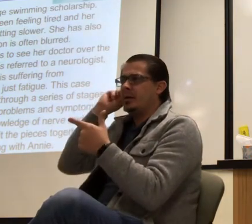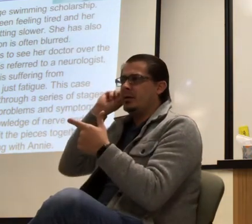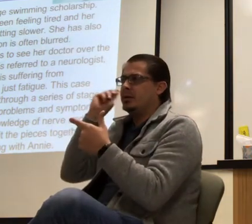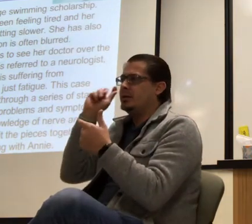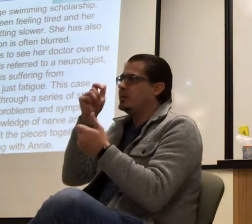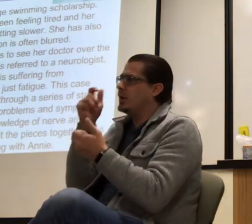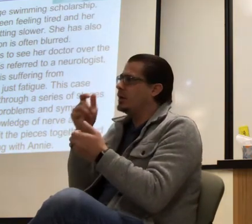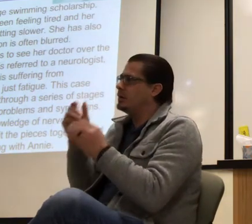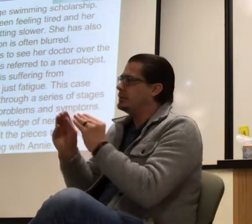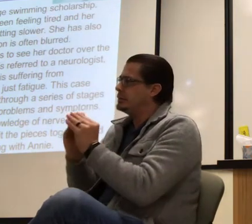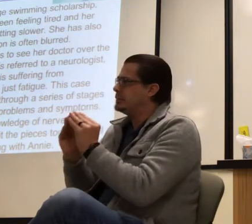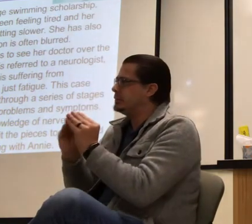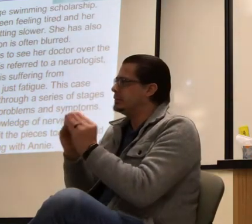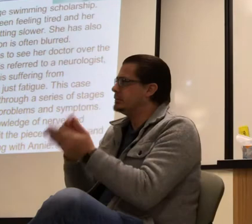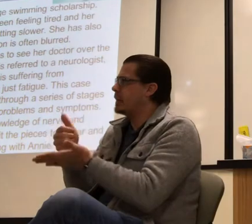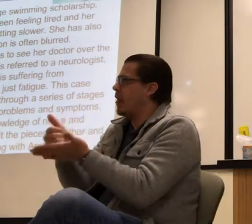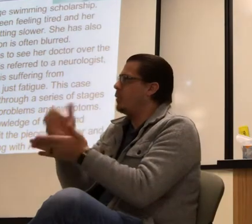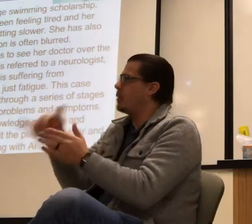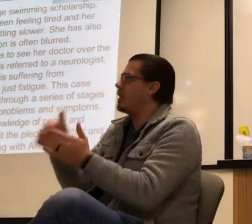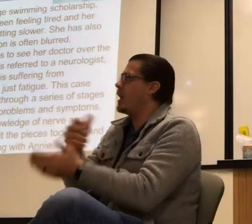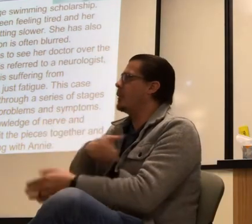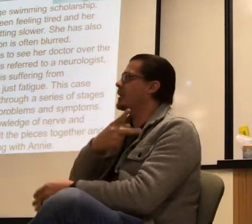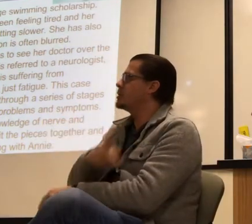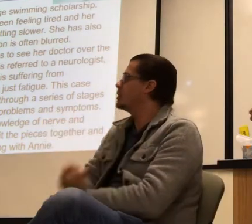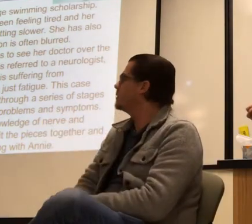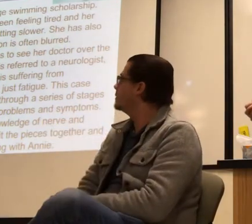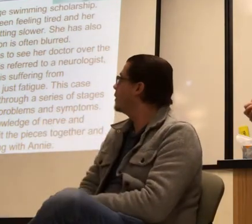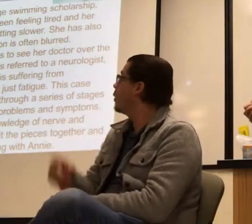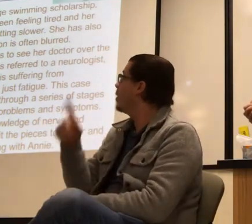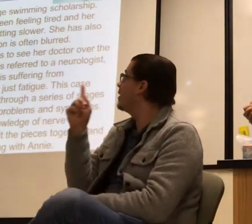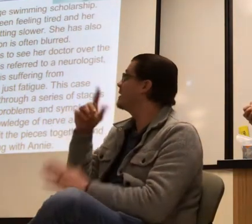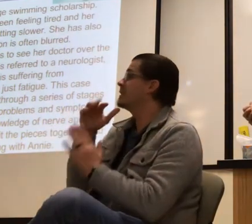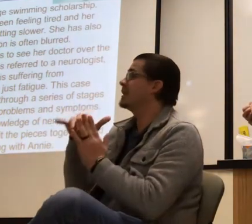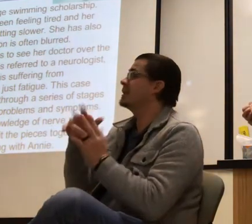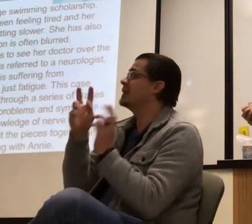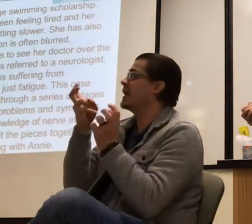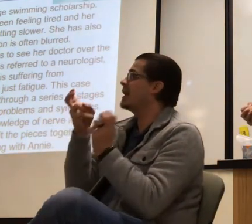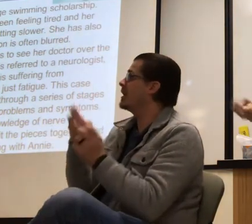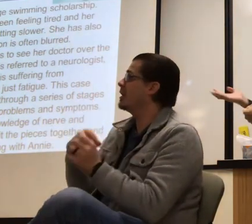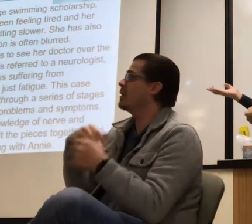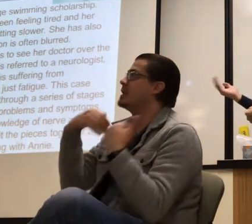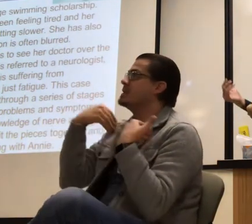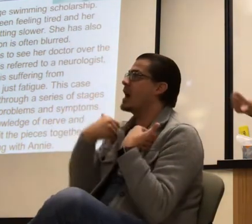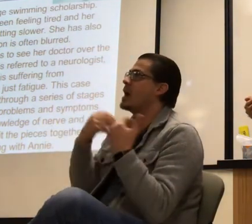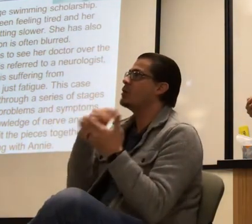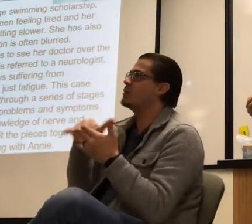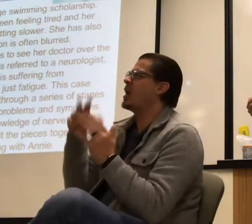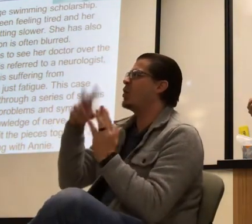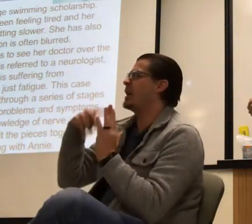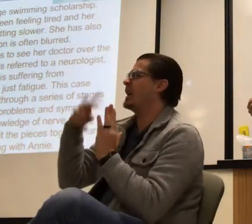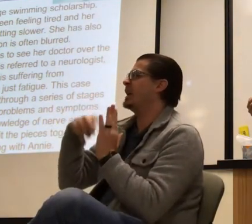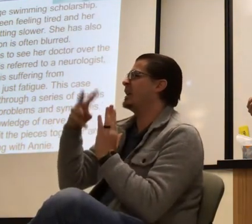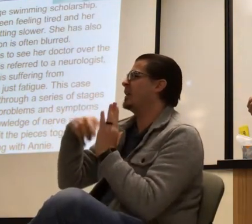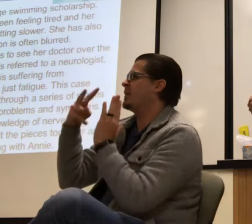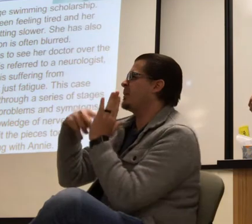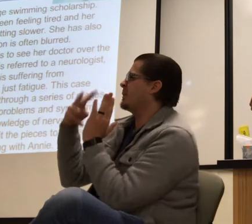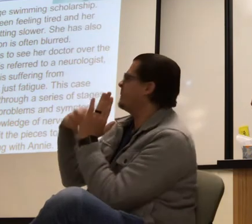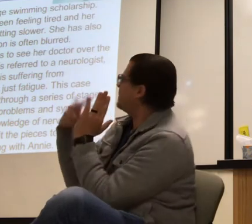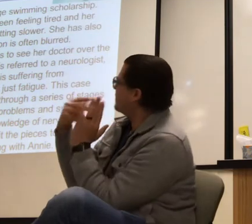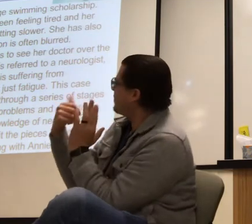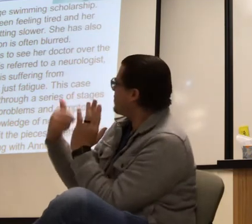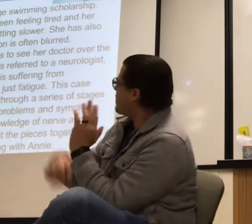you can treat this patient. So this case study is titled The Tired Swimmer. I'll just read it. Annie is